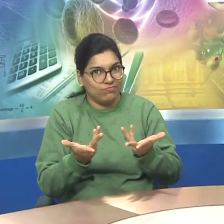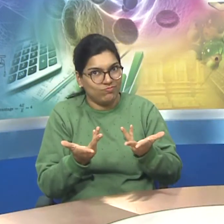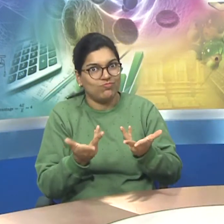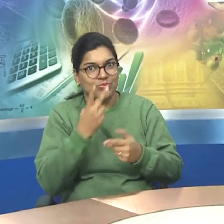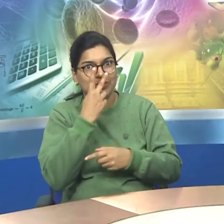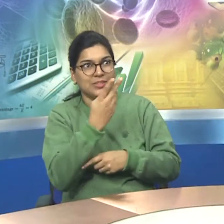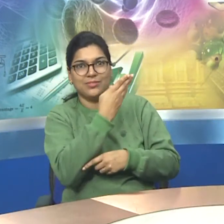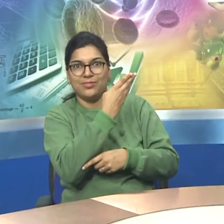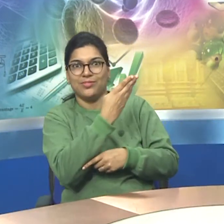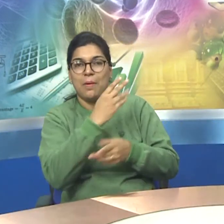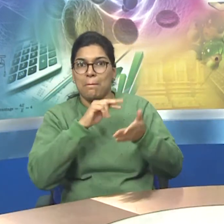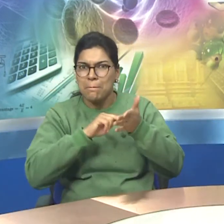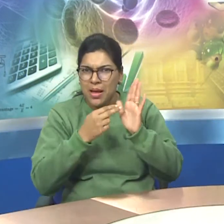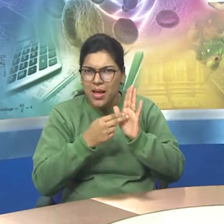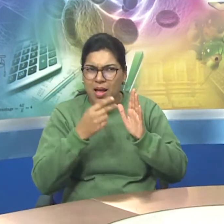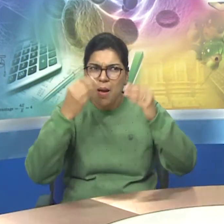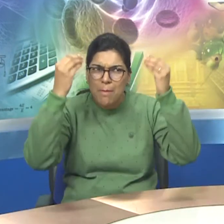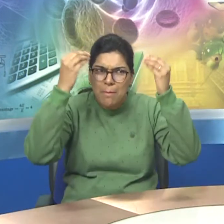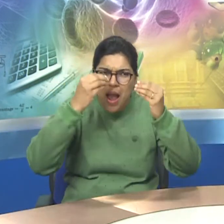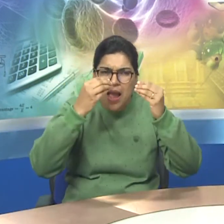It means it was raining very heavily.